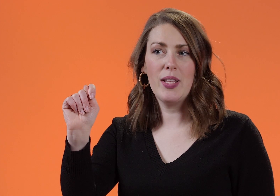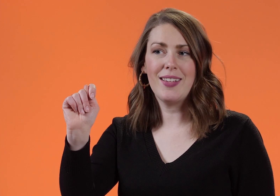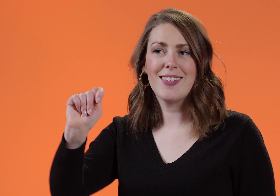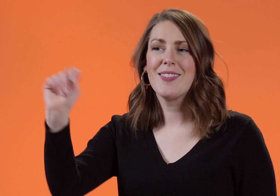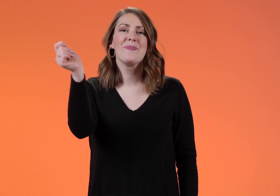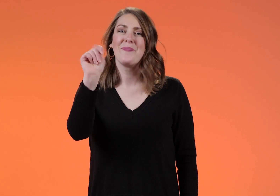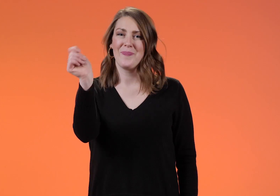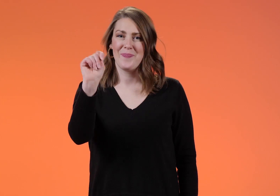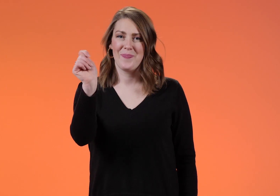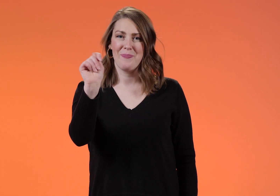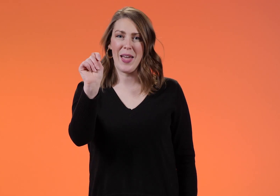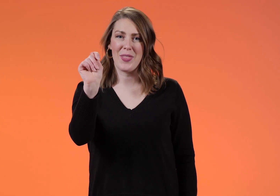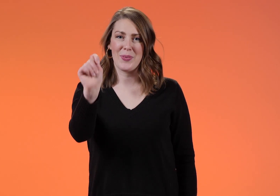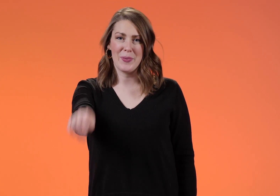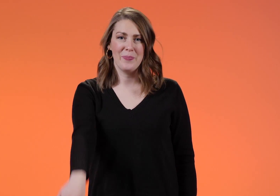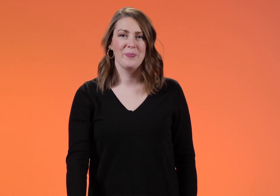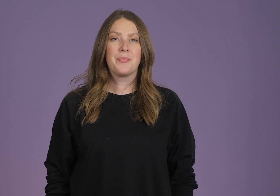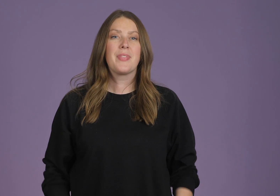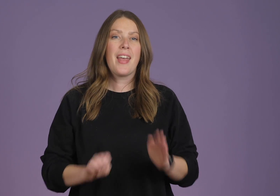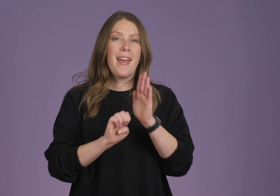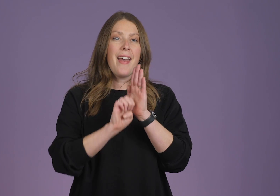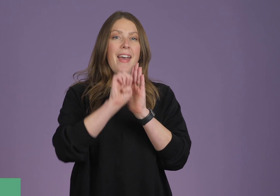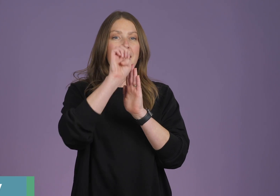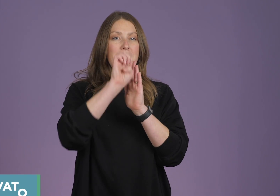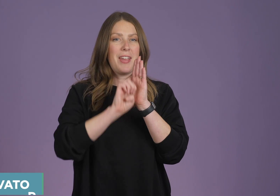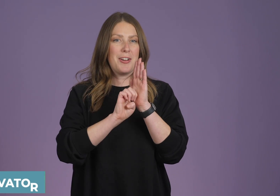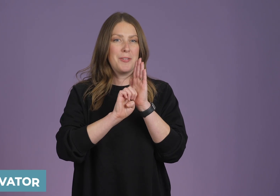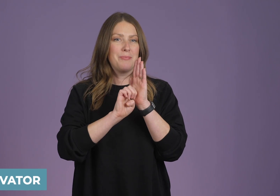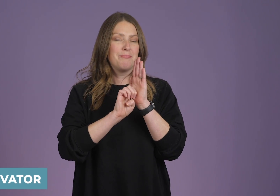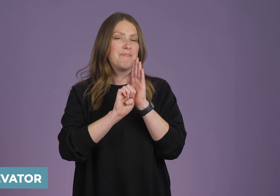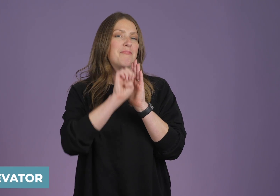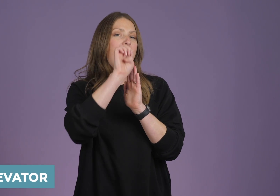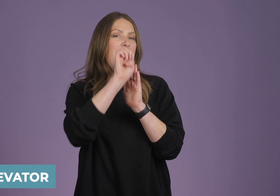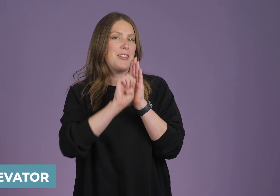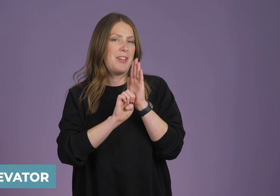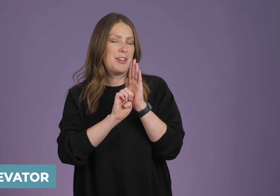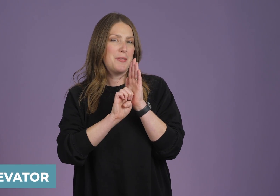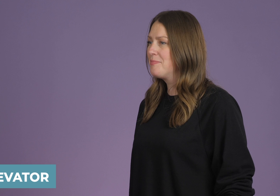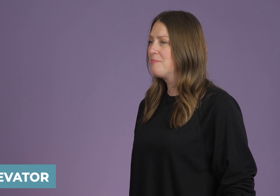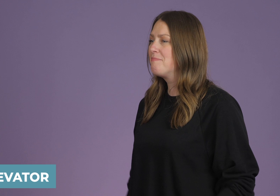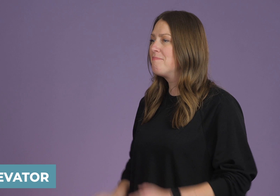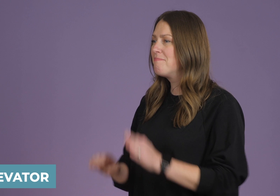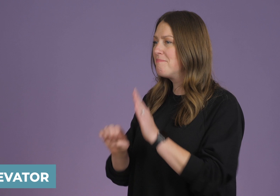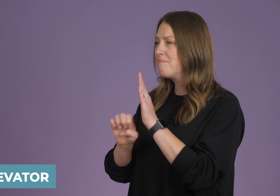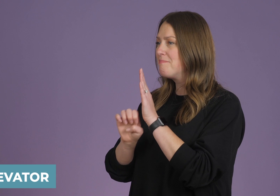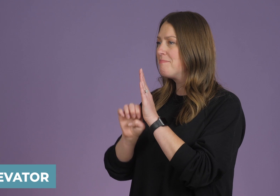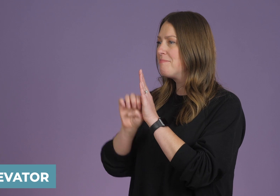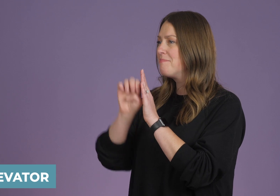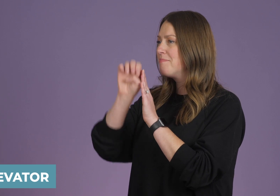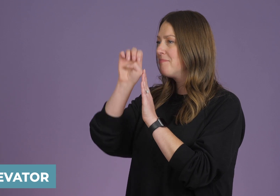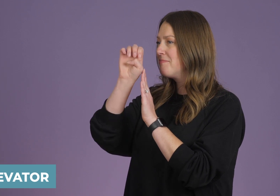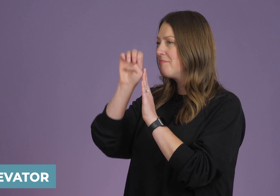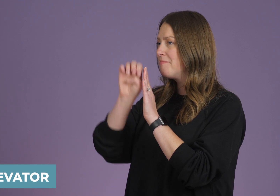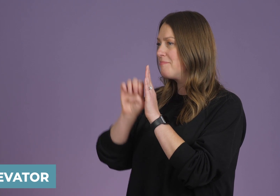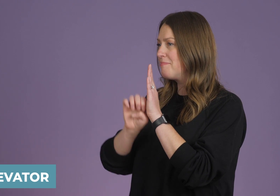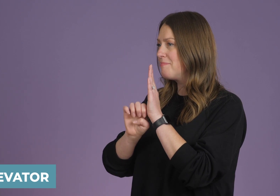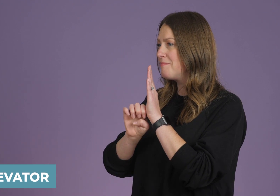toilet. Bathroom. Elevator. Elevator. It's an E hand going up and